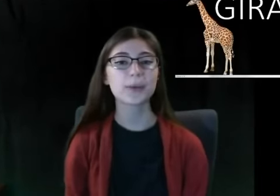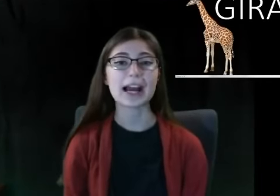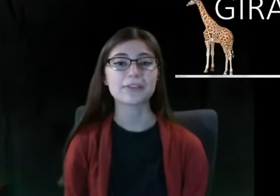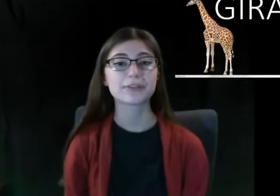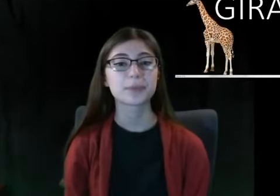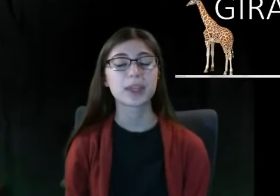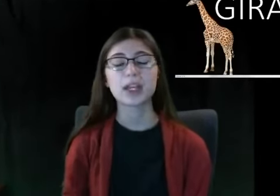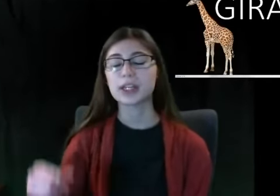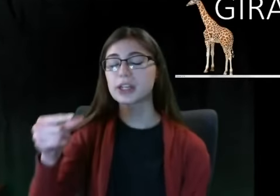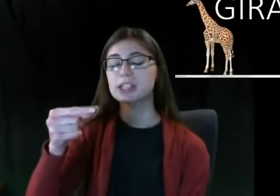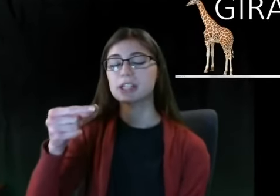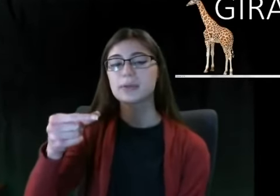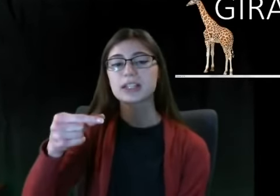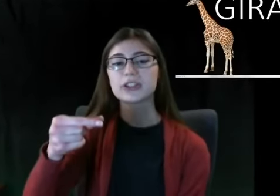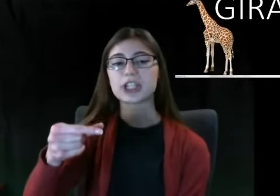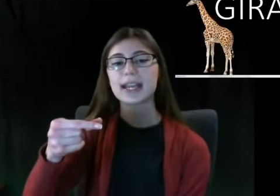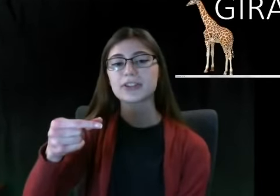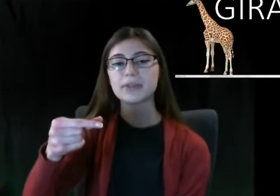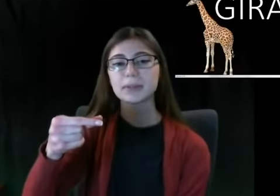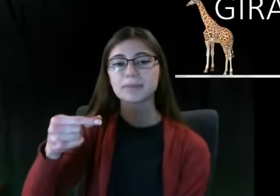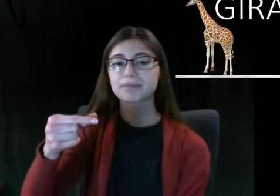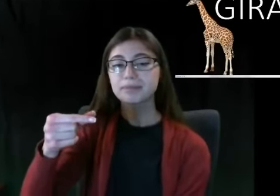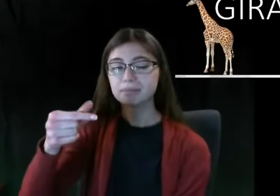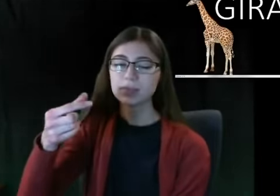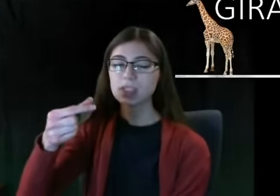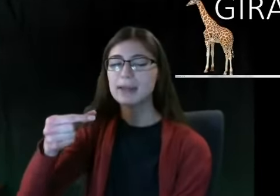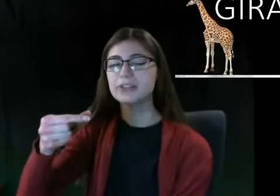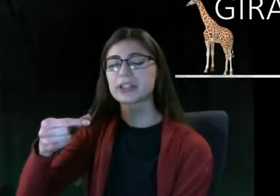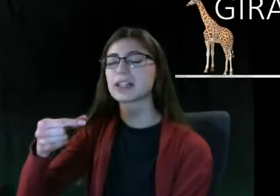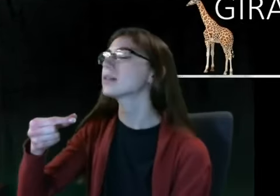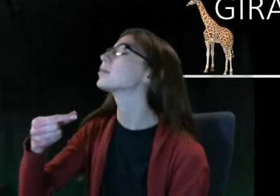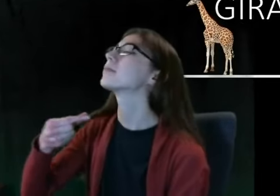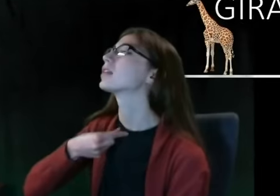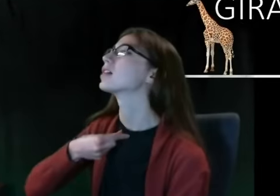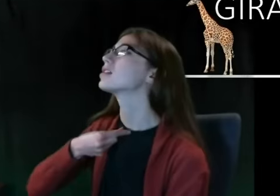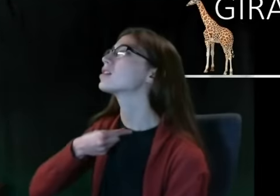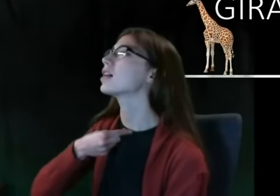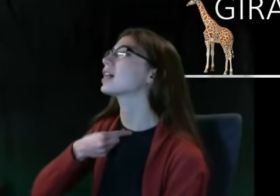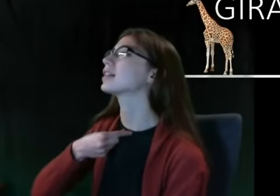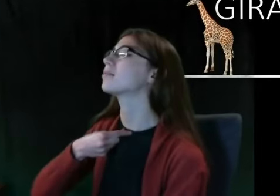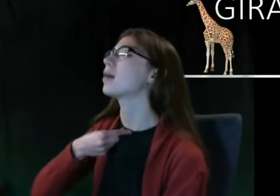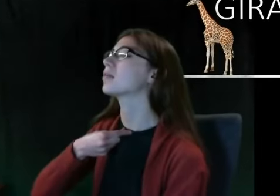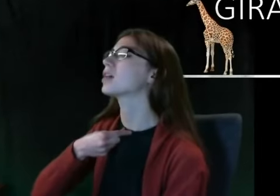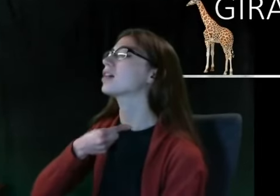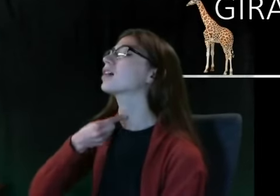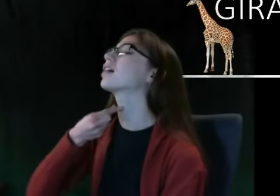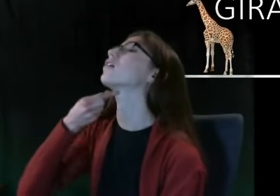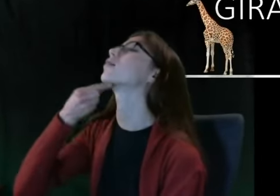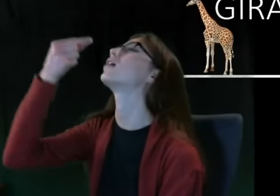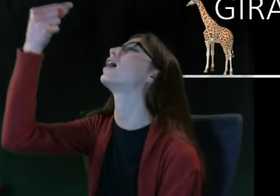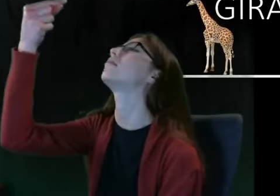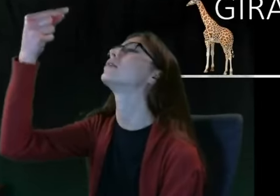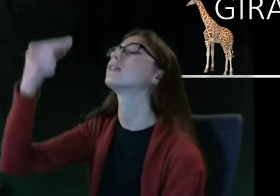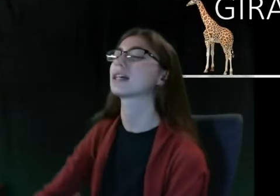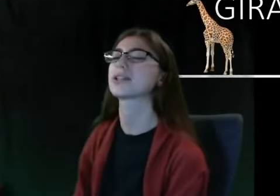Giraffe. You're going to start with a G hand shape, make a G hand shape, start it at the bottom of your neck and go up like a